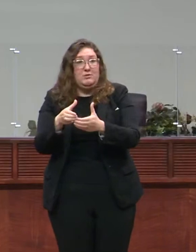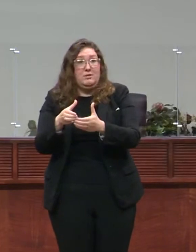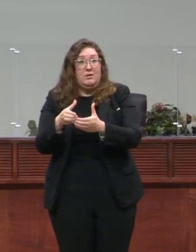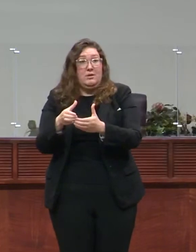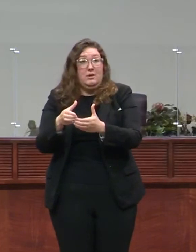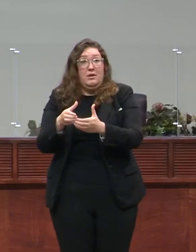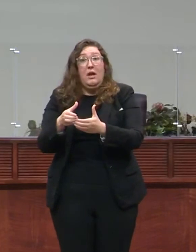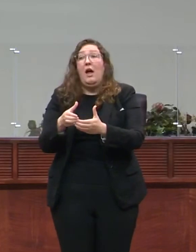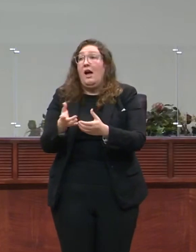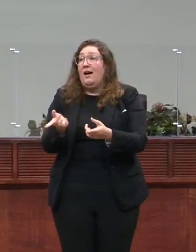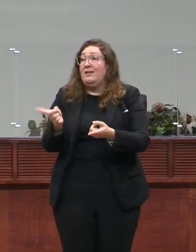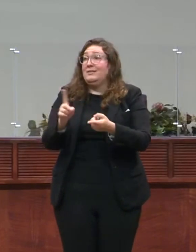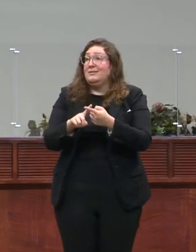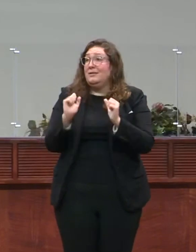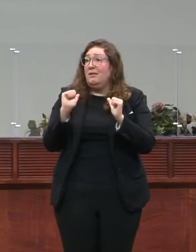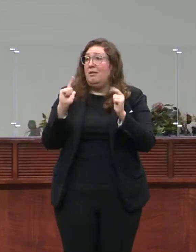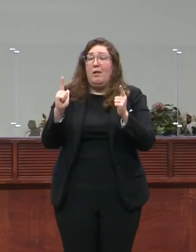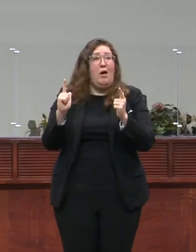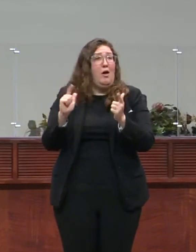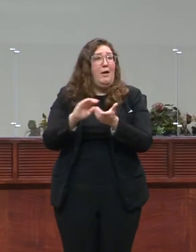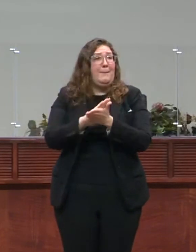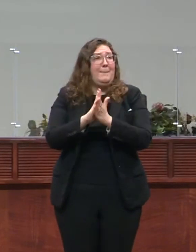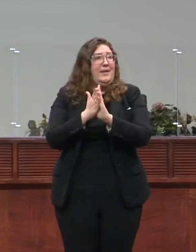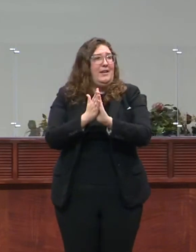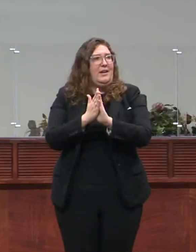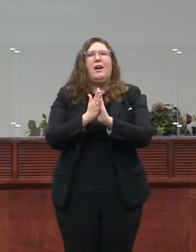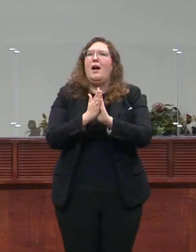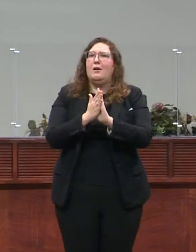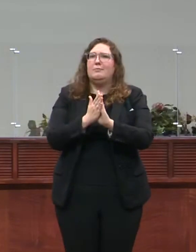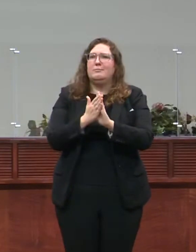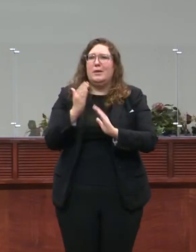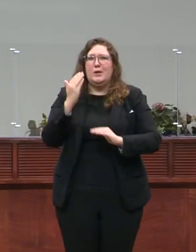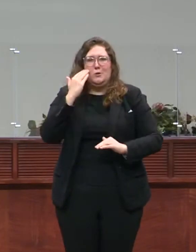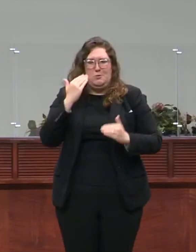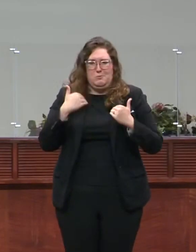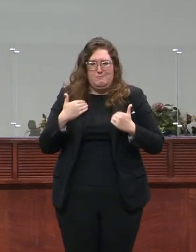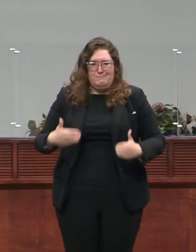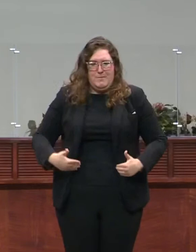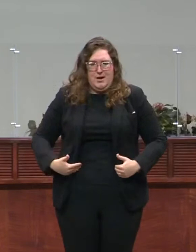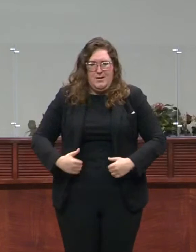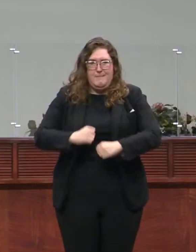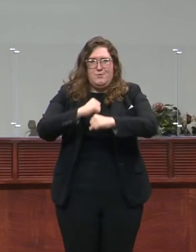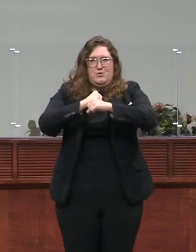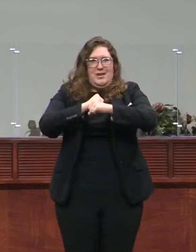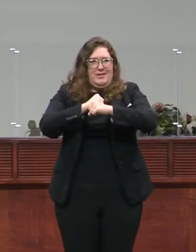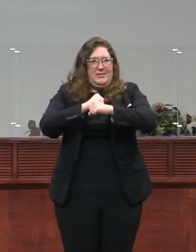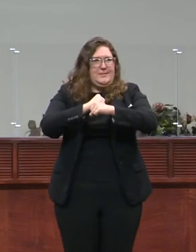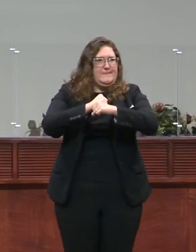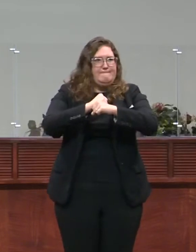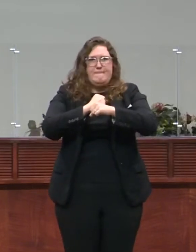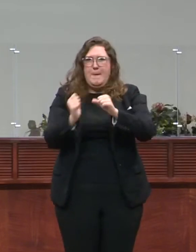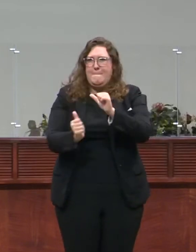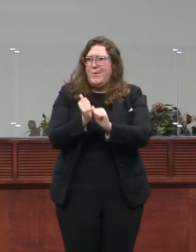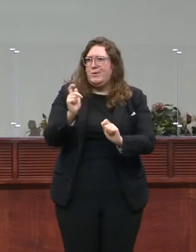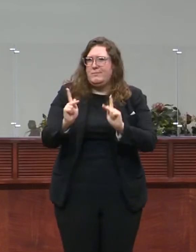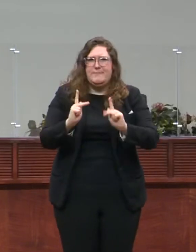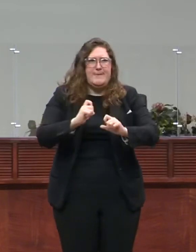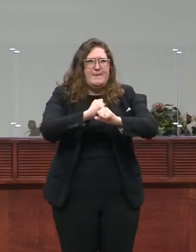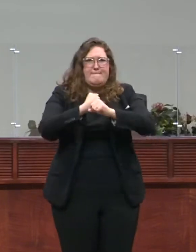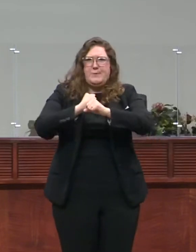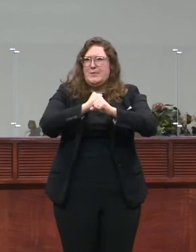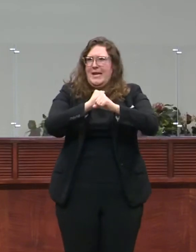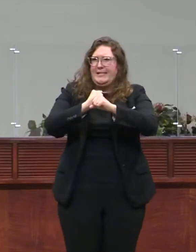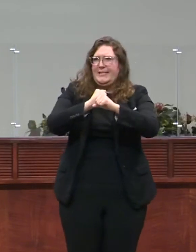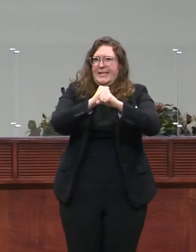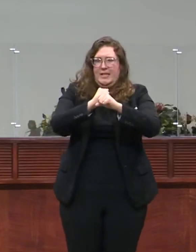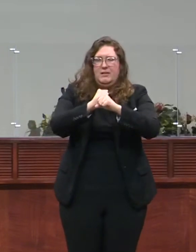reach that herd immunity, the more likely there will be a new mutation that will come. And already I